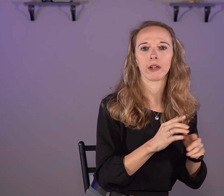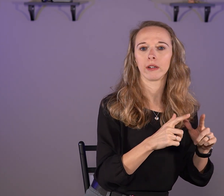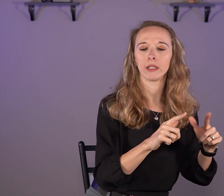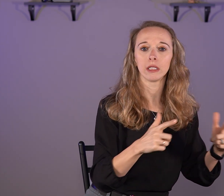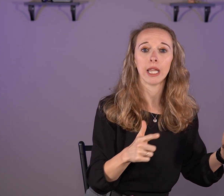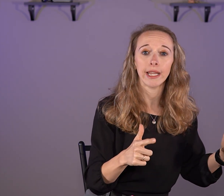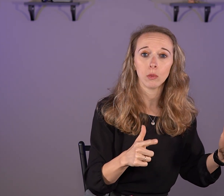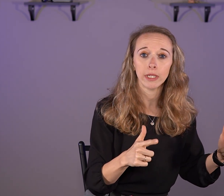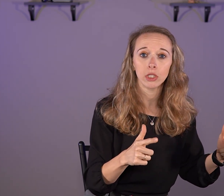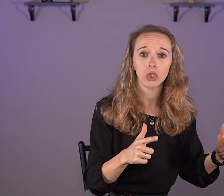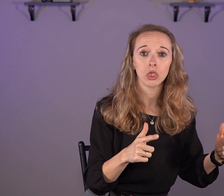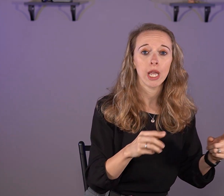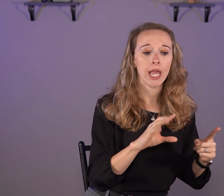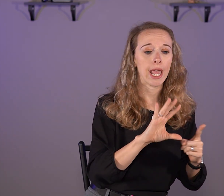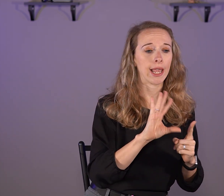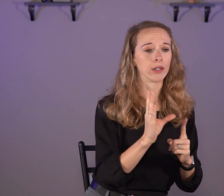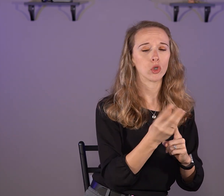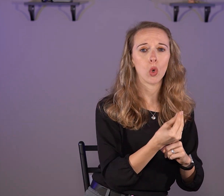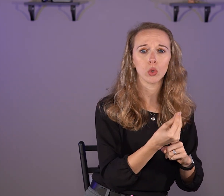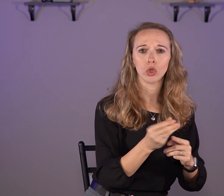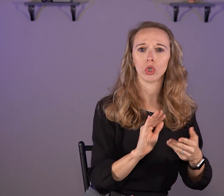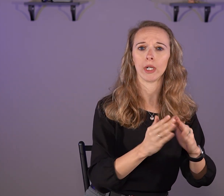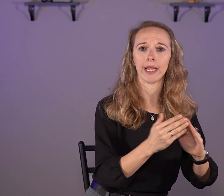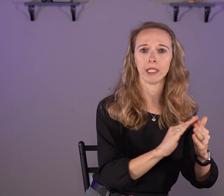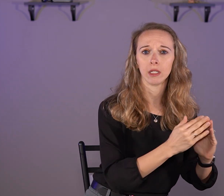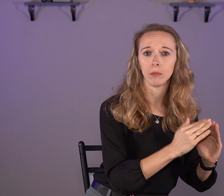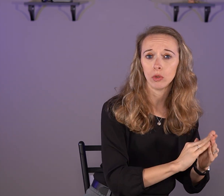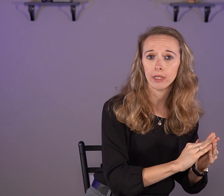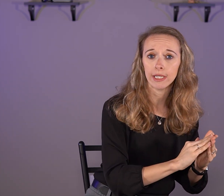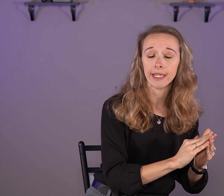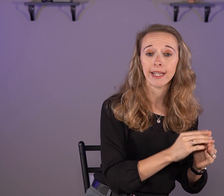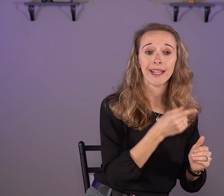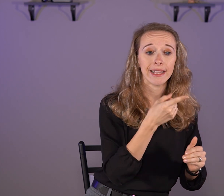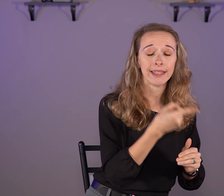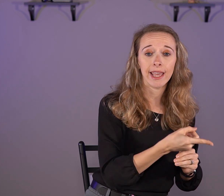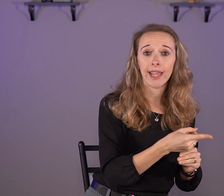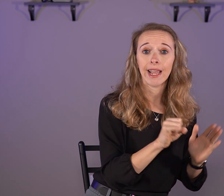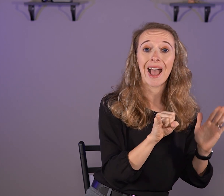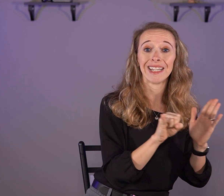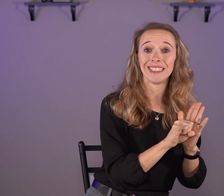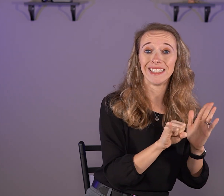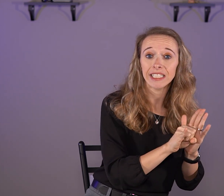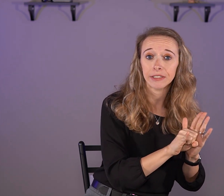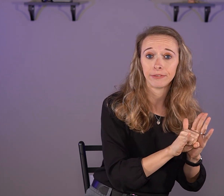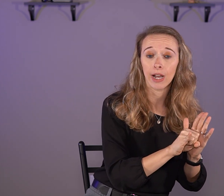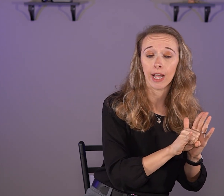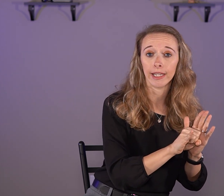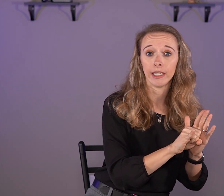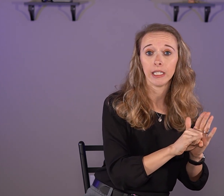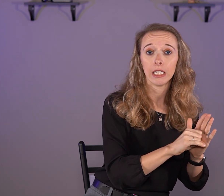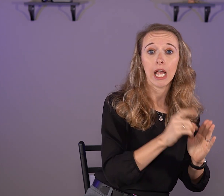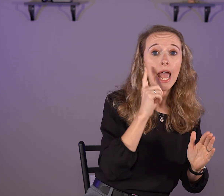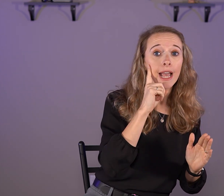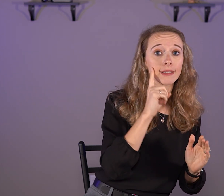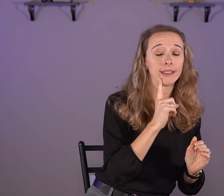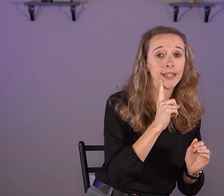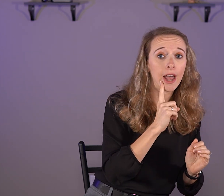shared language and culture and community. They identify as deaf.